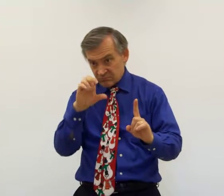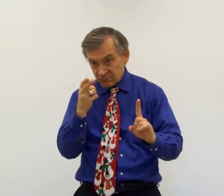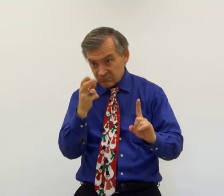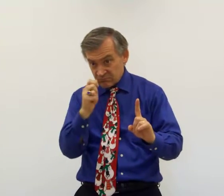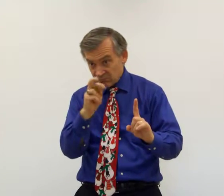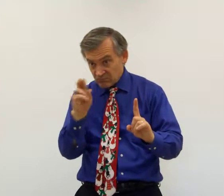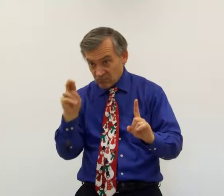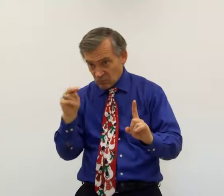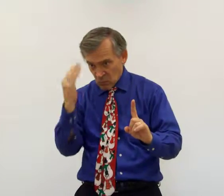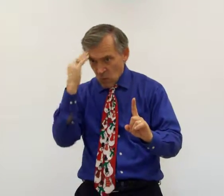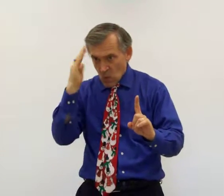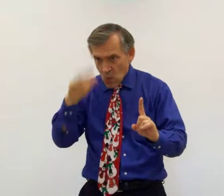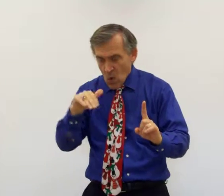of Styx.